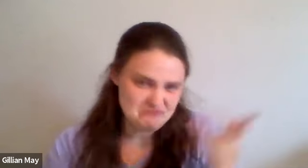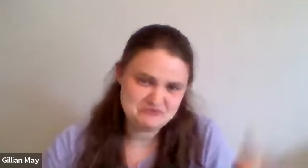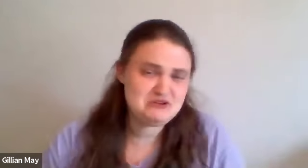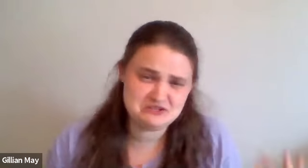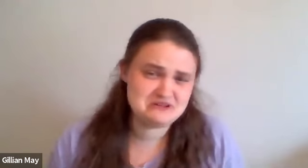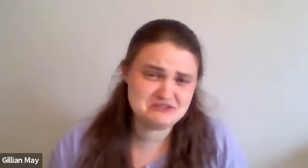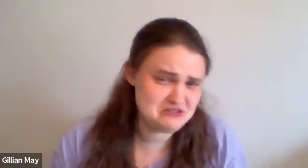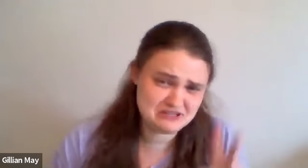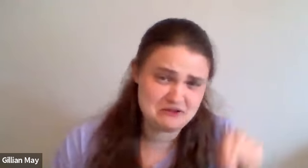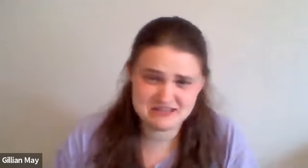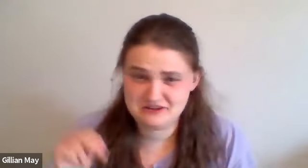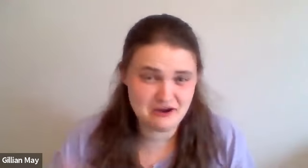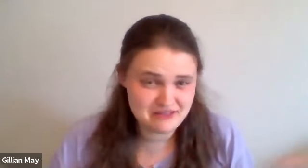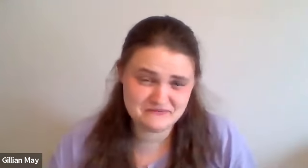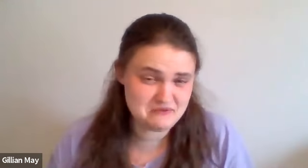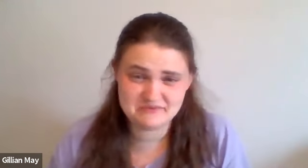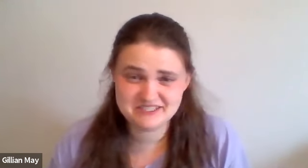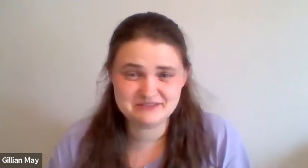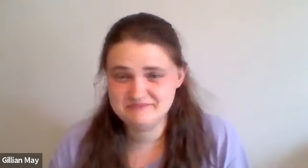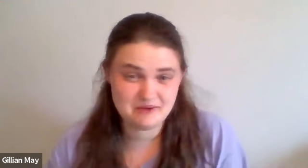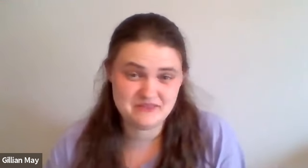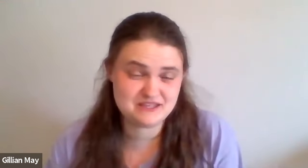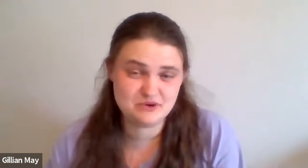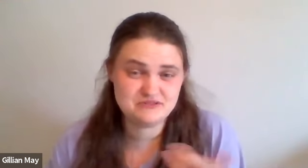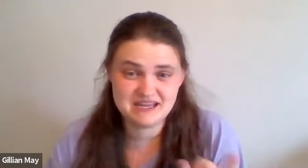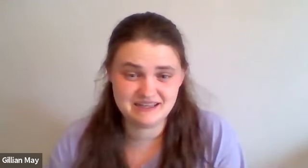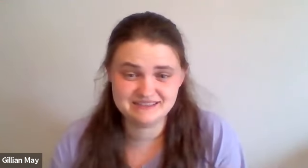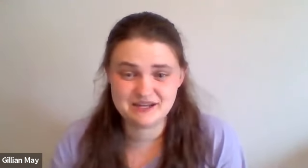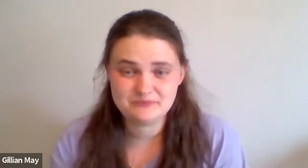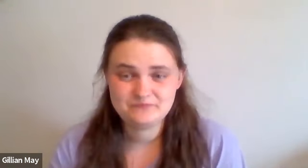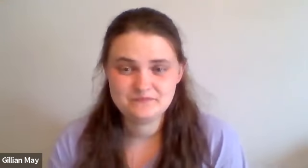You can do it too. You can go yes or no. That's fine with me too. I mean, that's both saying it, so.